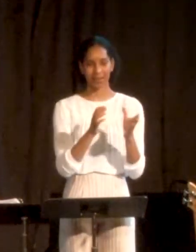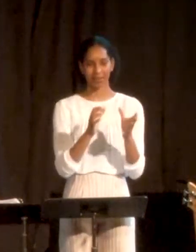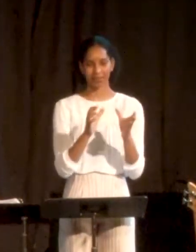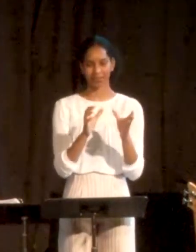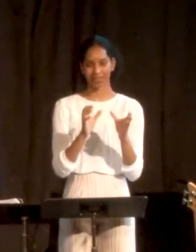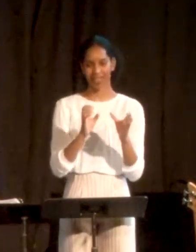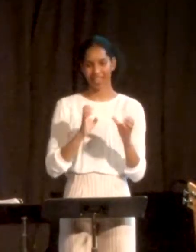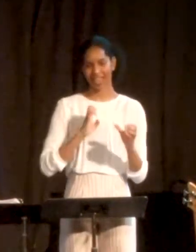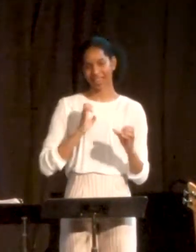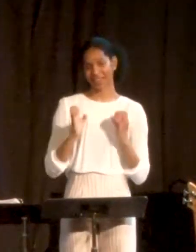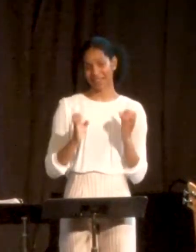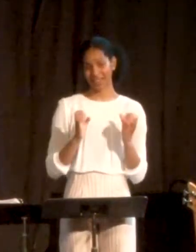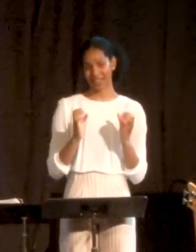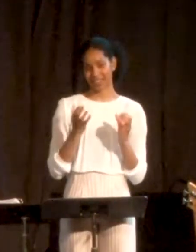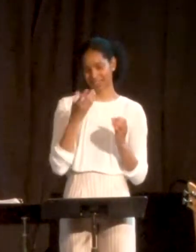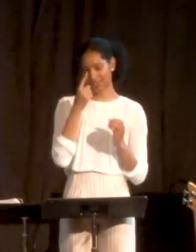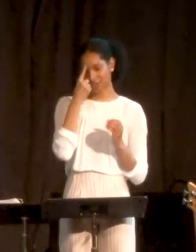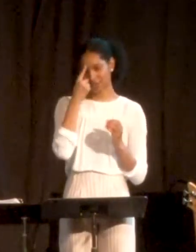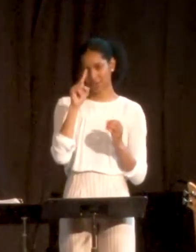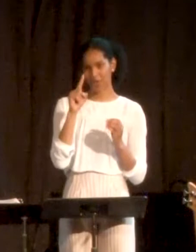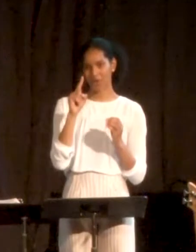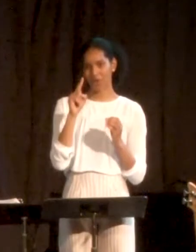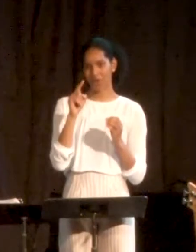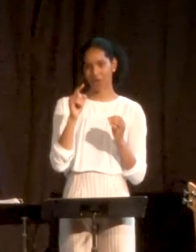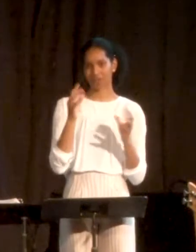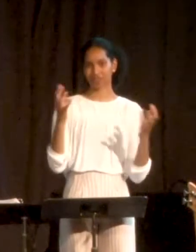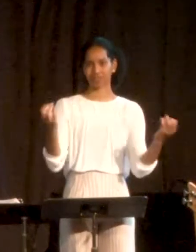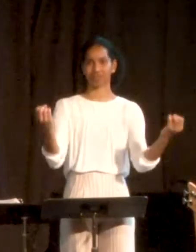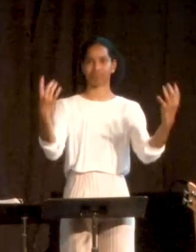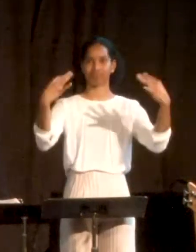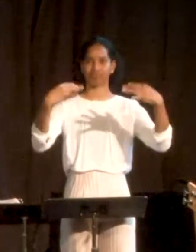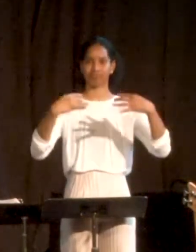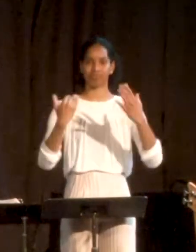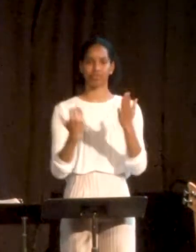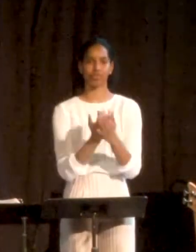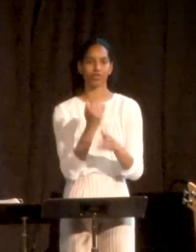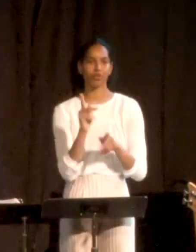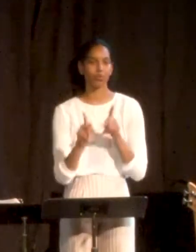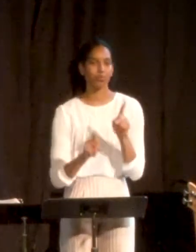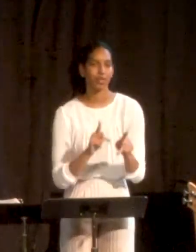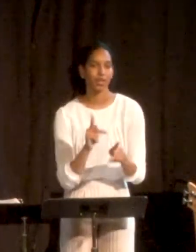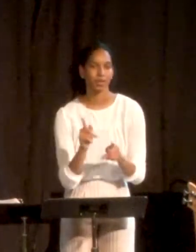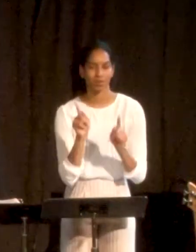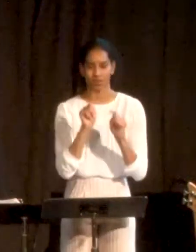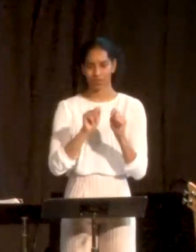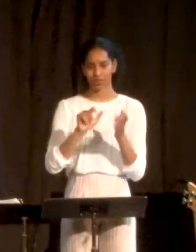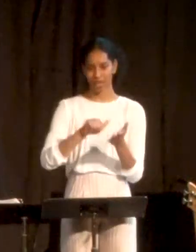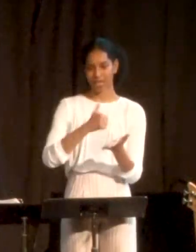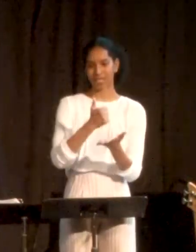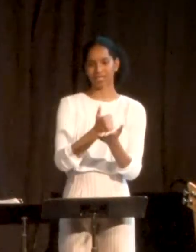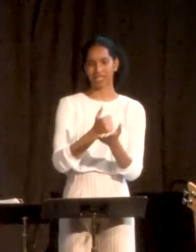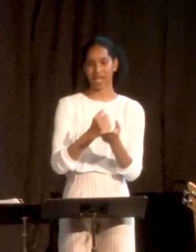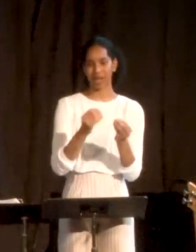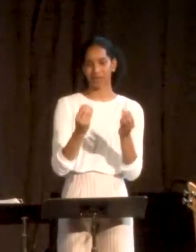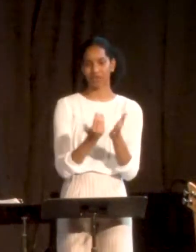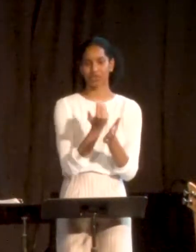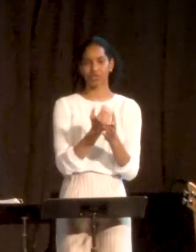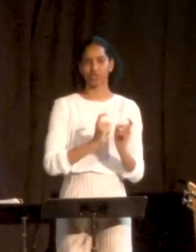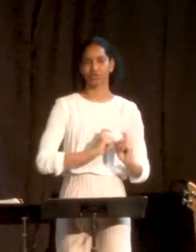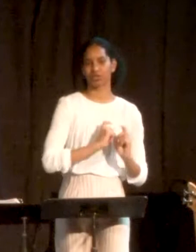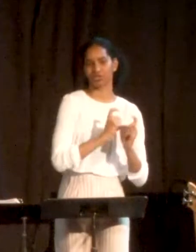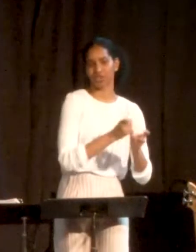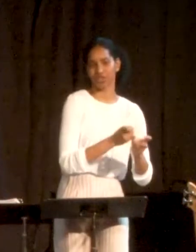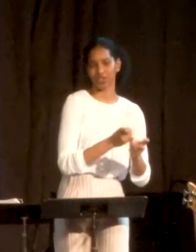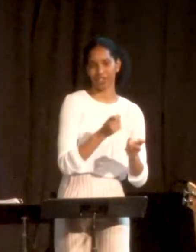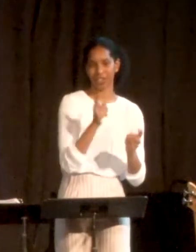strategy. They say they want a pastor who has a heart for the lost, who will lead them to